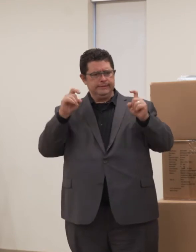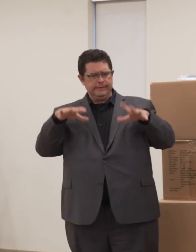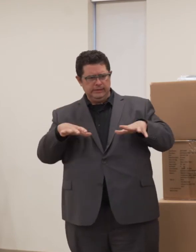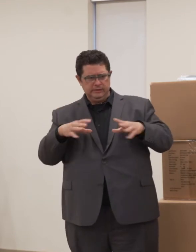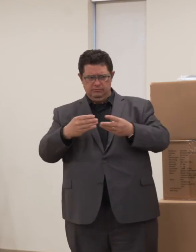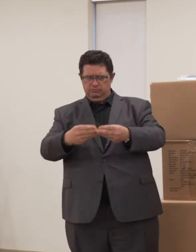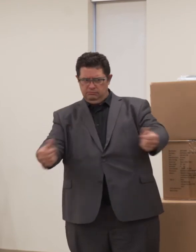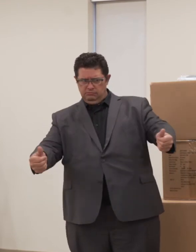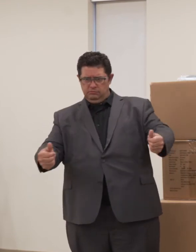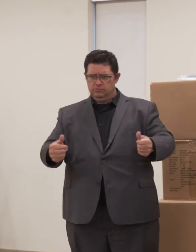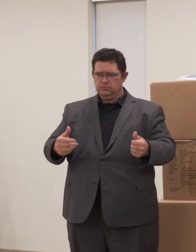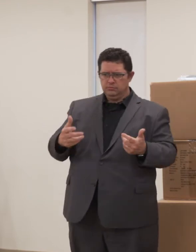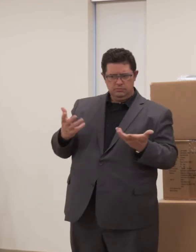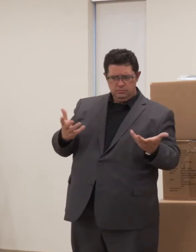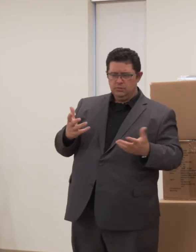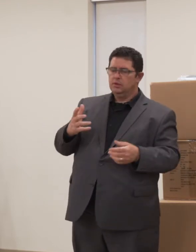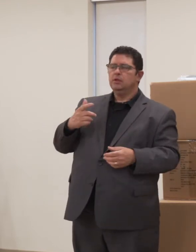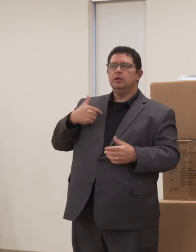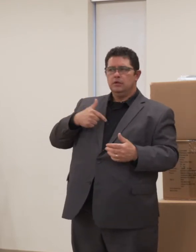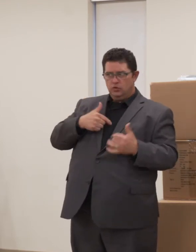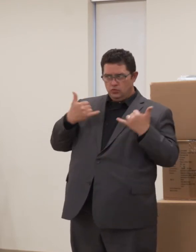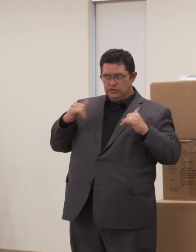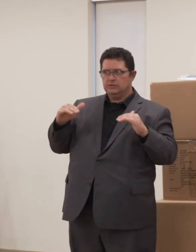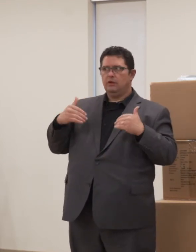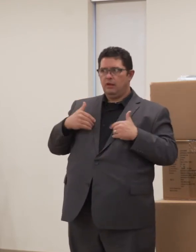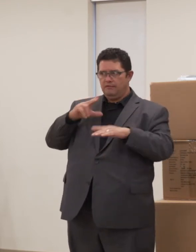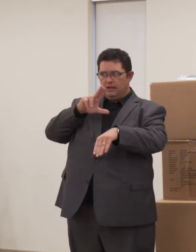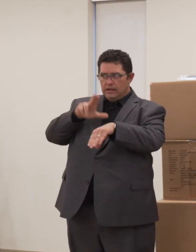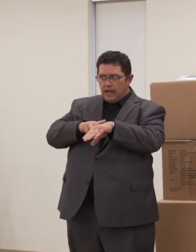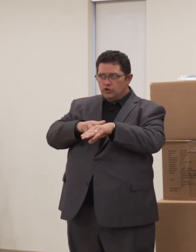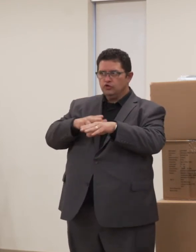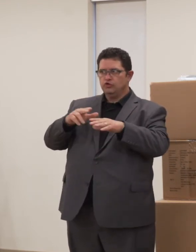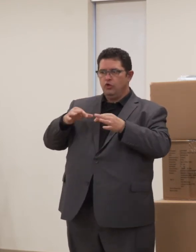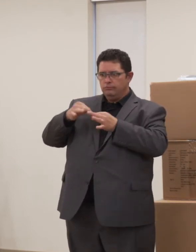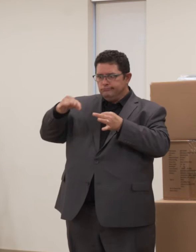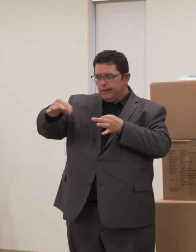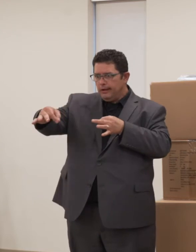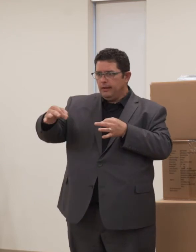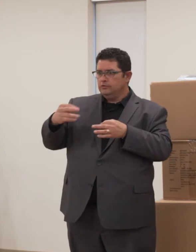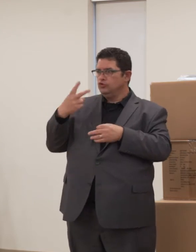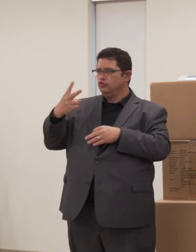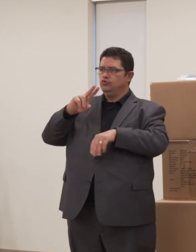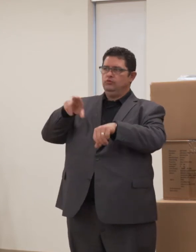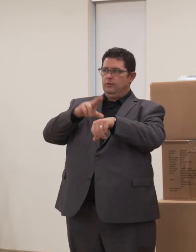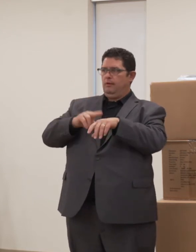No, we seeing still have national delays in testing. Our two major national